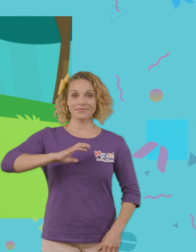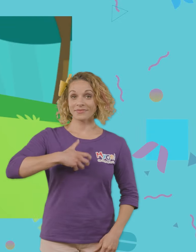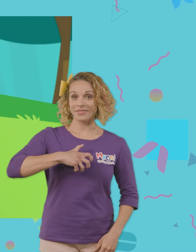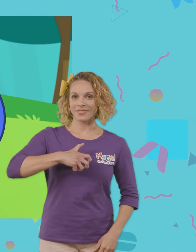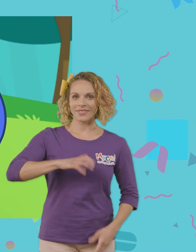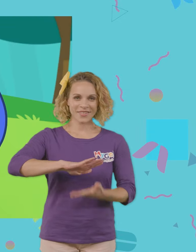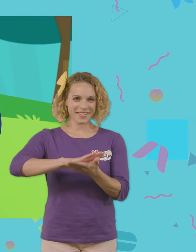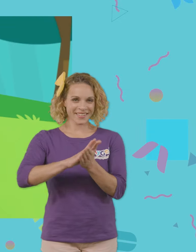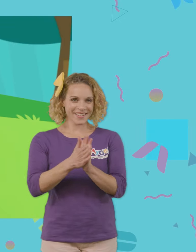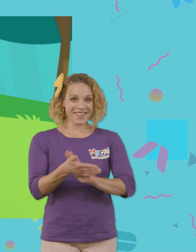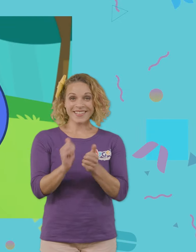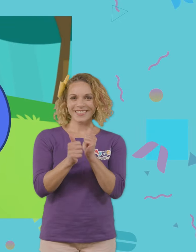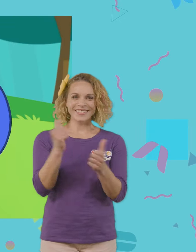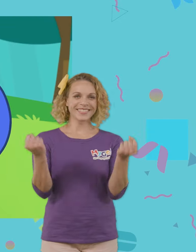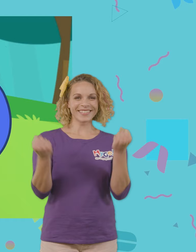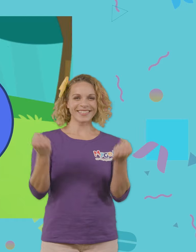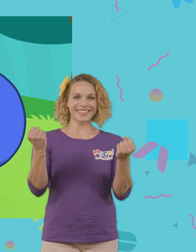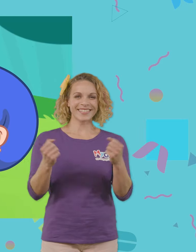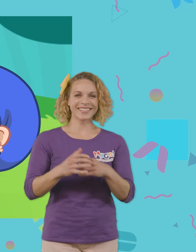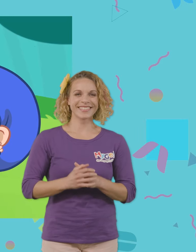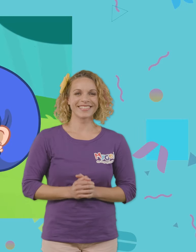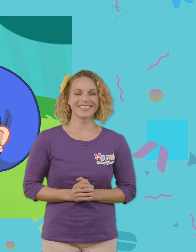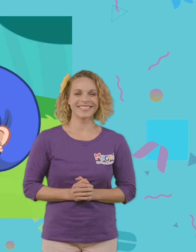Morphle, morph into a race car.